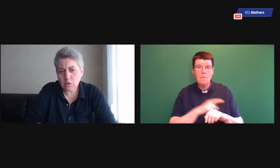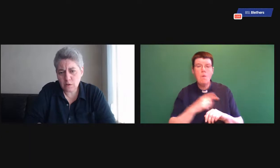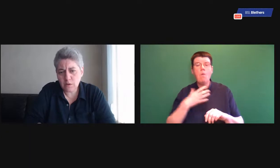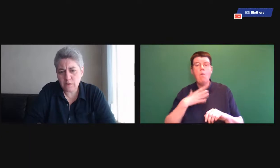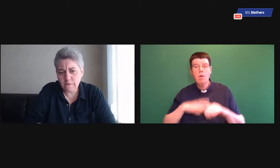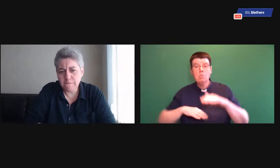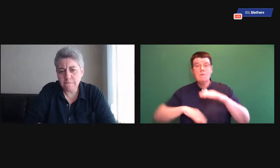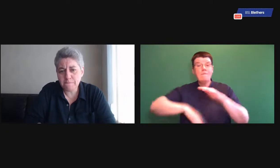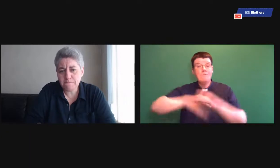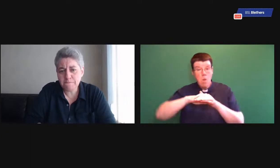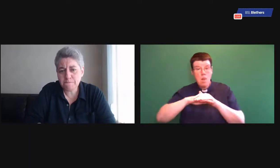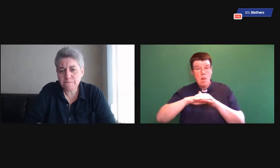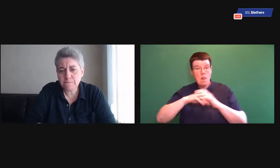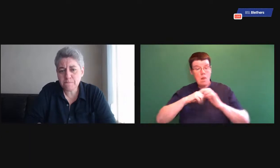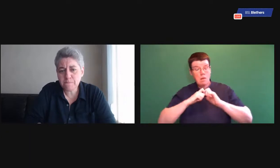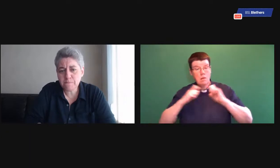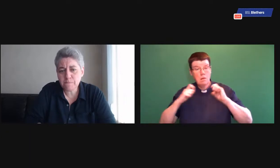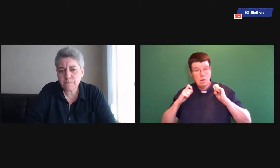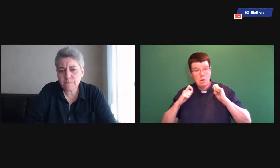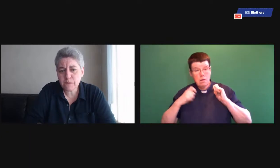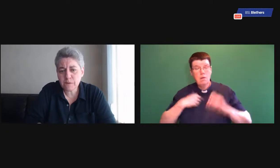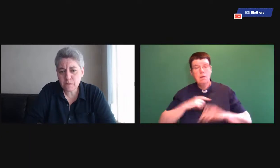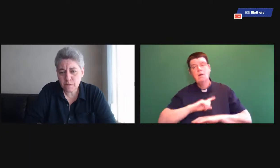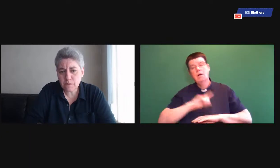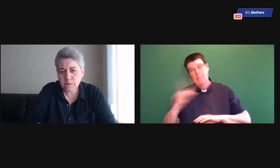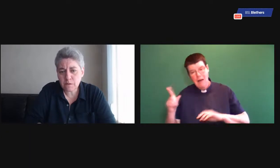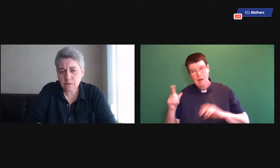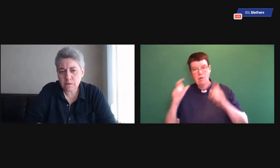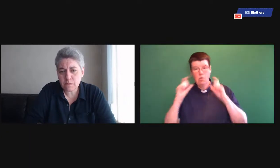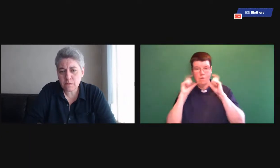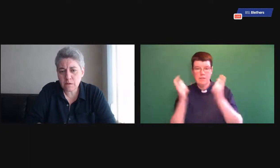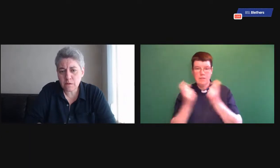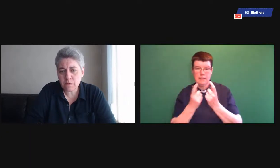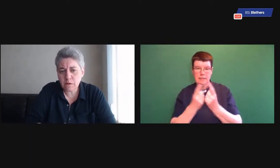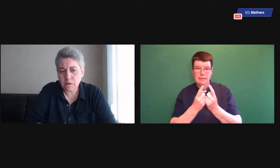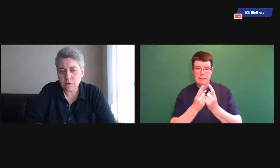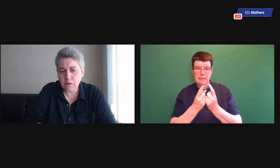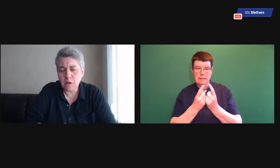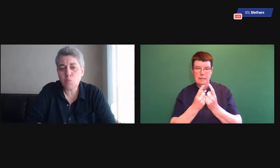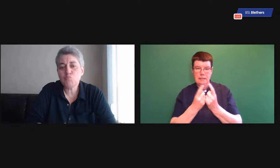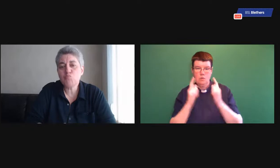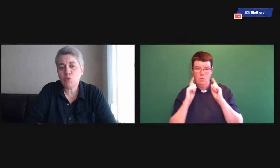lot. Yep. If you wanted to become